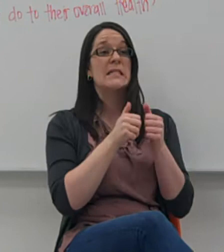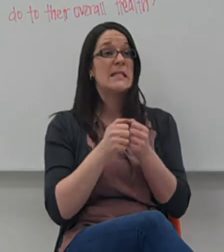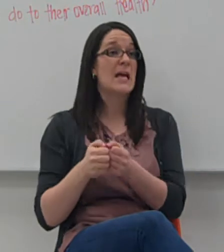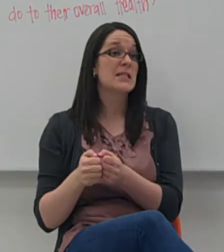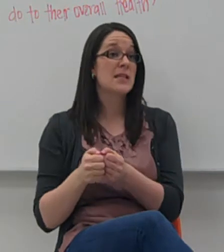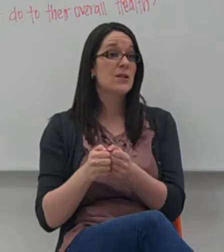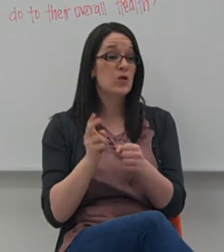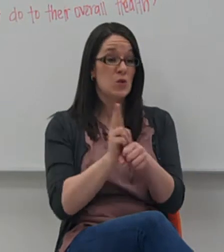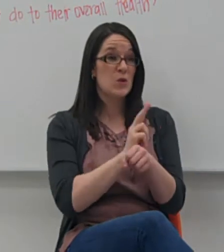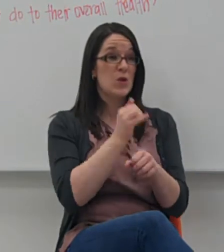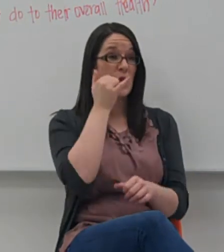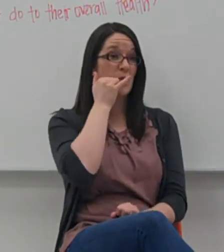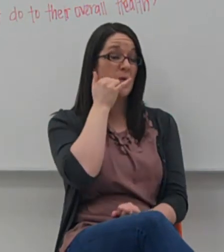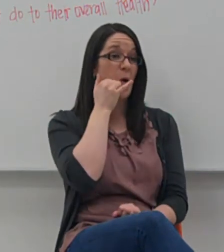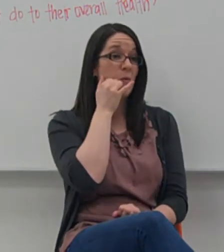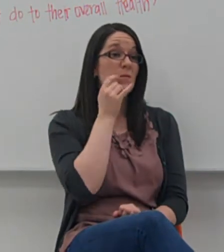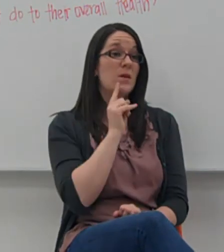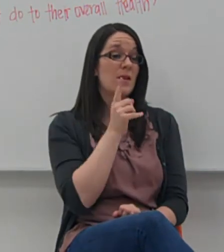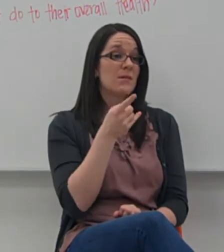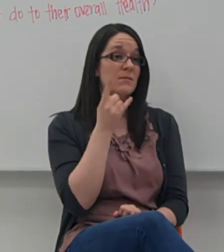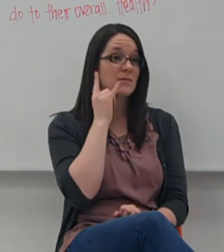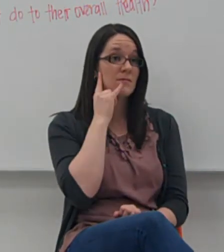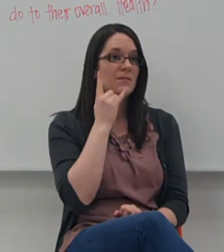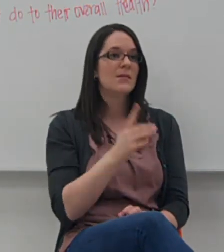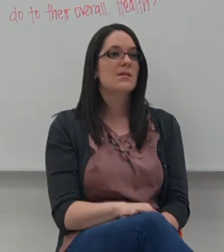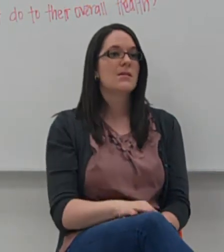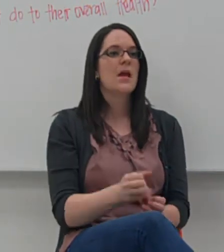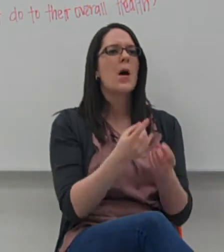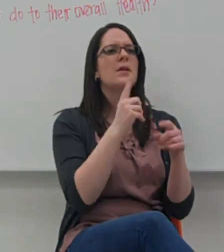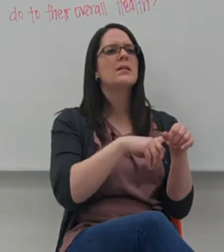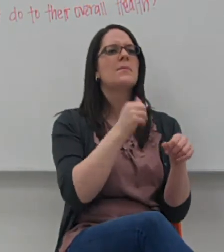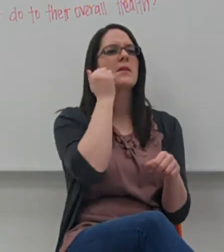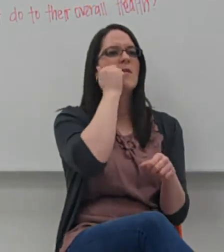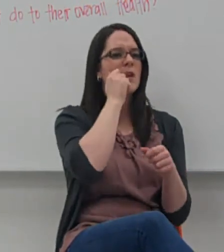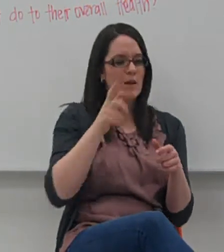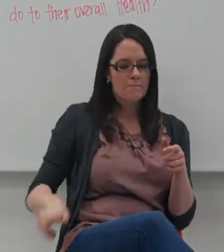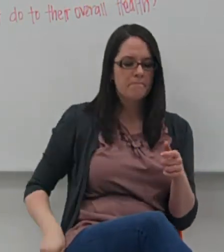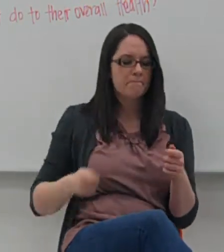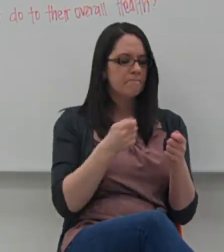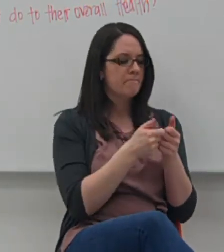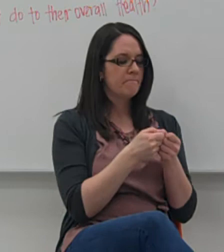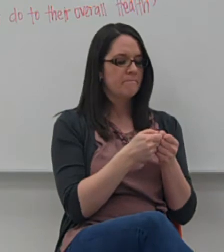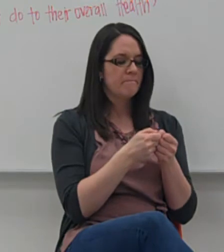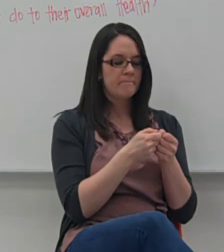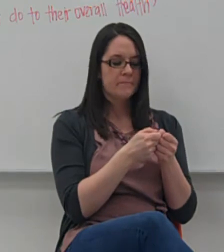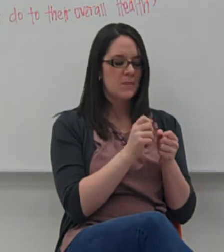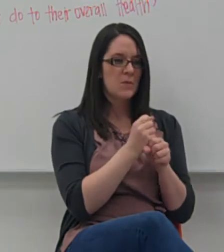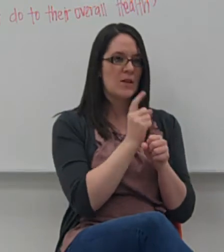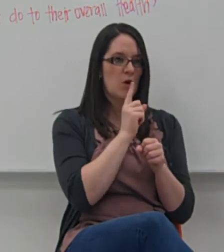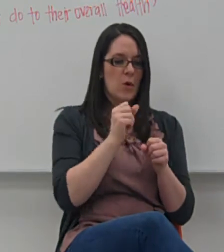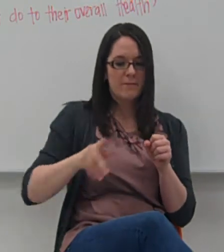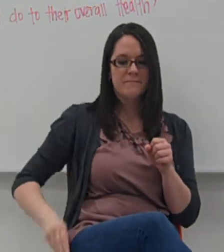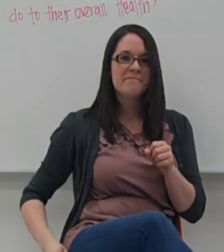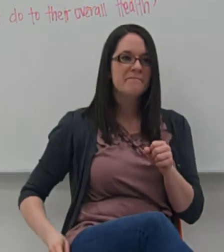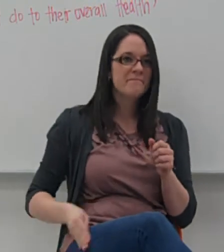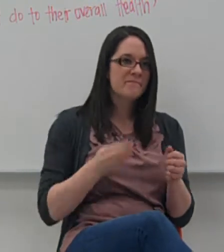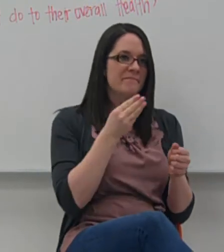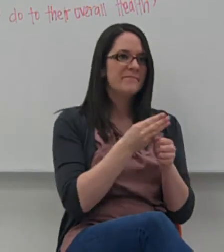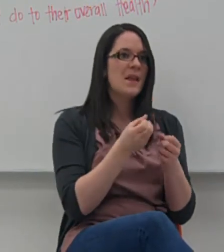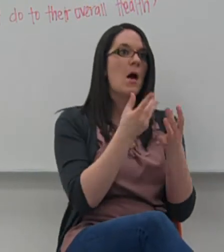in general. Yeah, how many times a day do you guys do this? Just gotta make sure. Yeah.